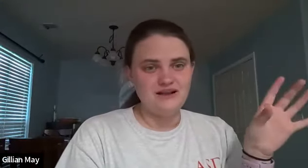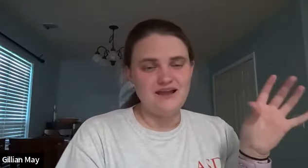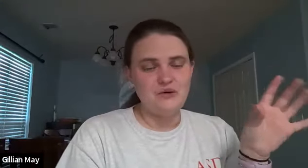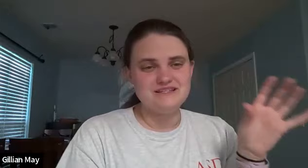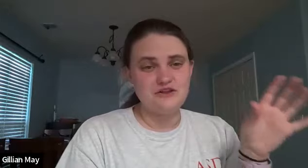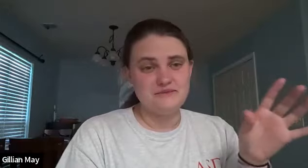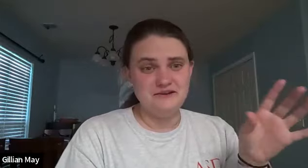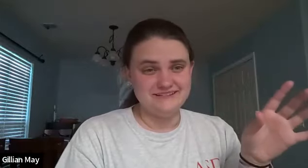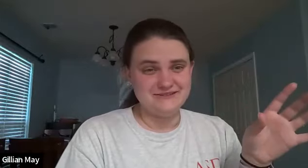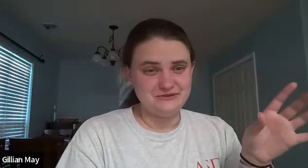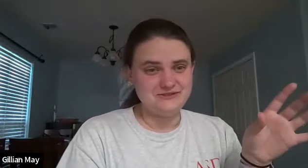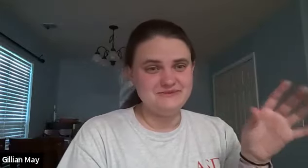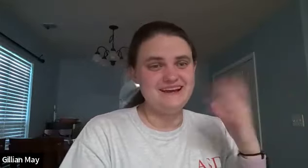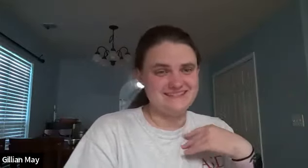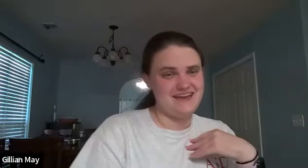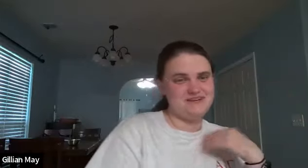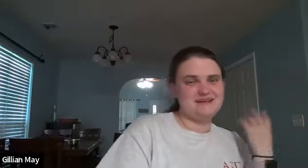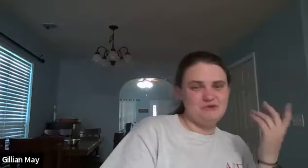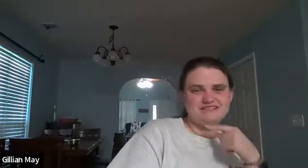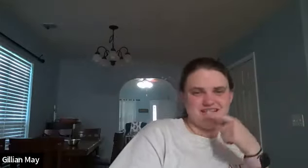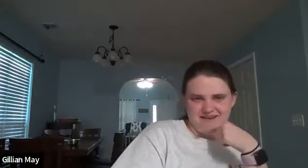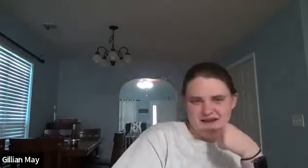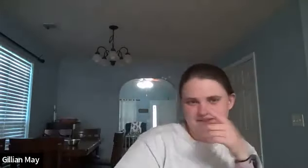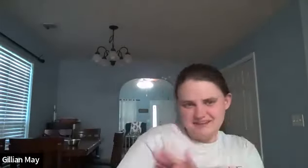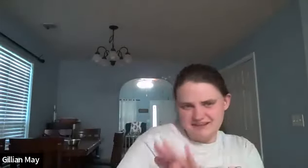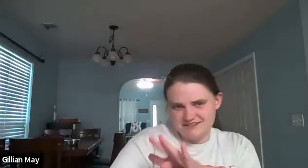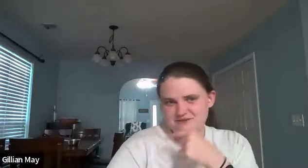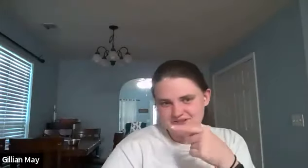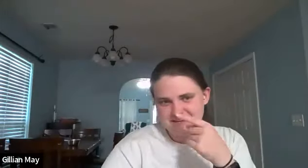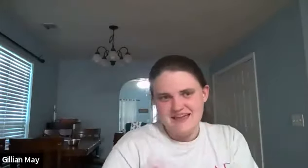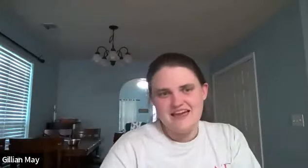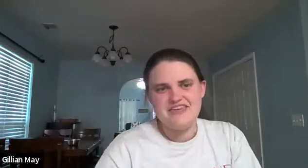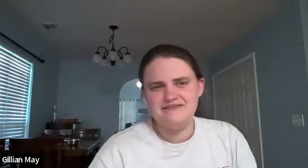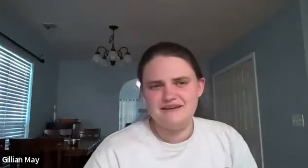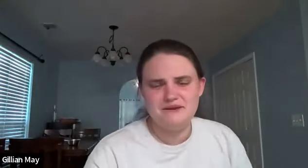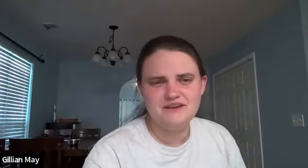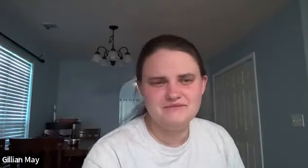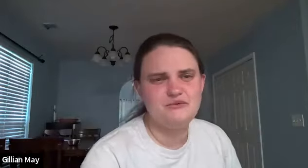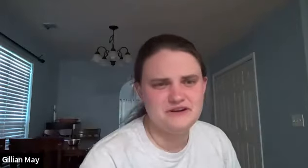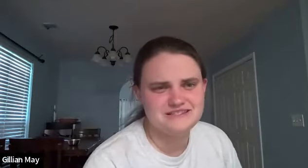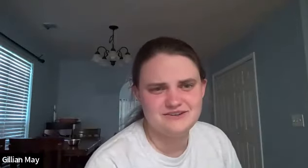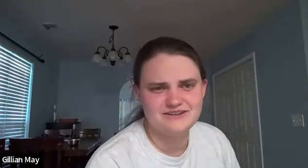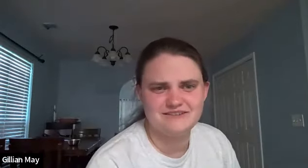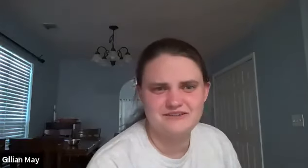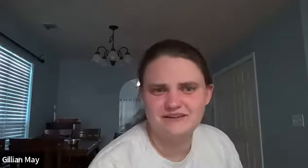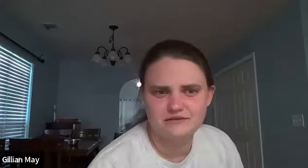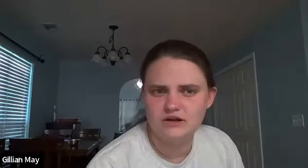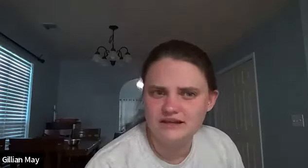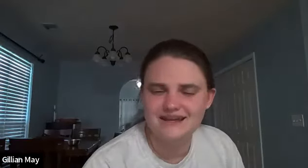I always call them hearing schools because of that, because I'm always like, oh yeah, hearing schools. And then people give me the weirdest look. They're like, what? And I